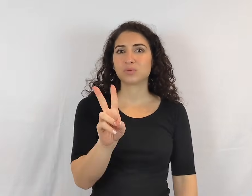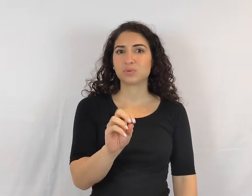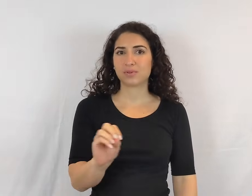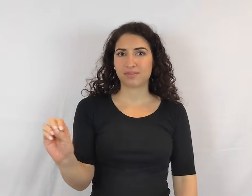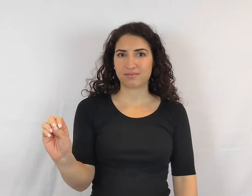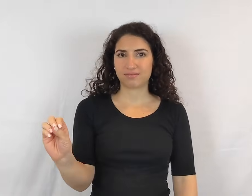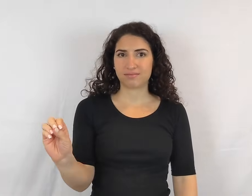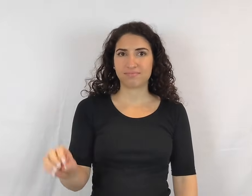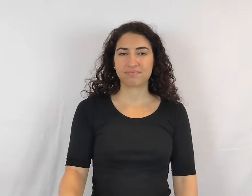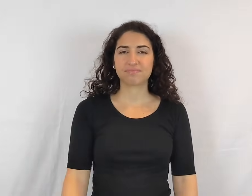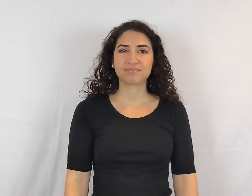2000.